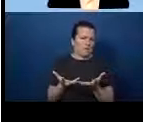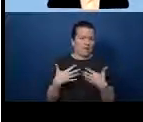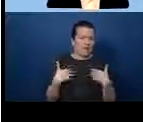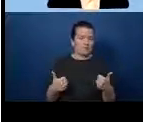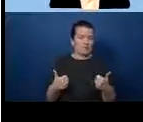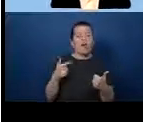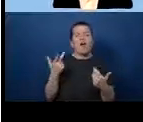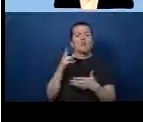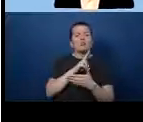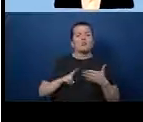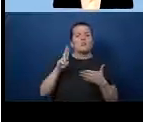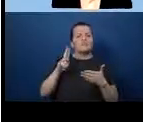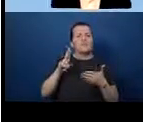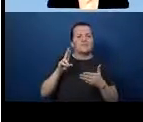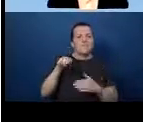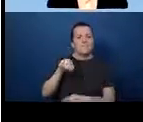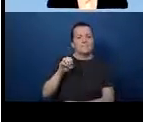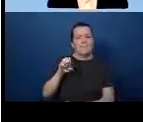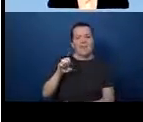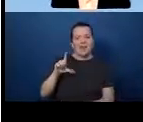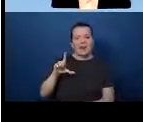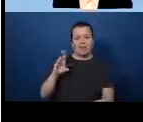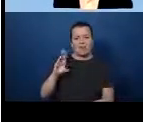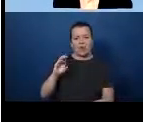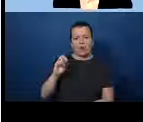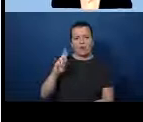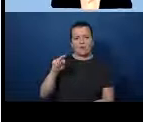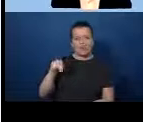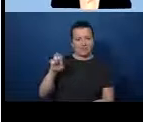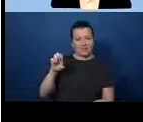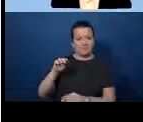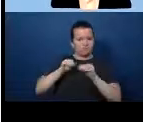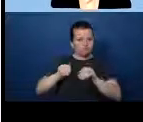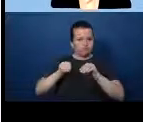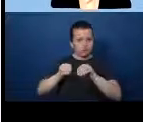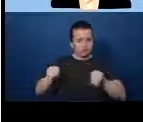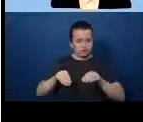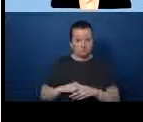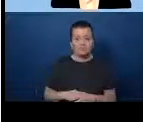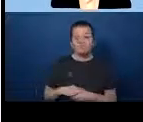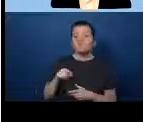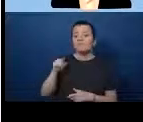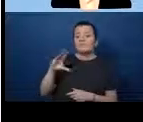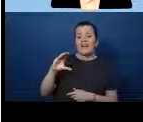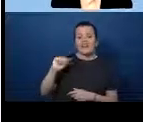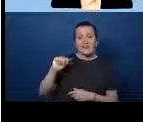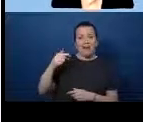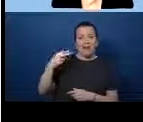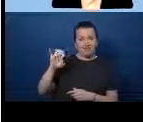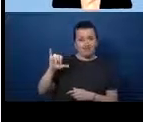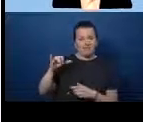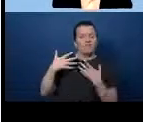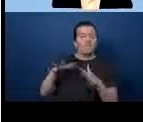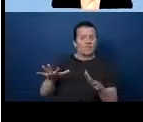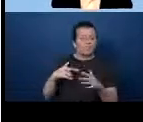Melbourne. And Kathy has extensive experience leading participatory and inclusive research with young